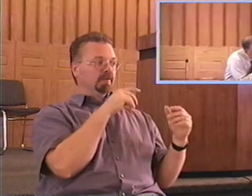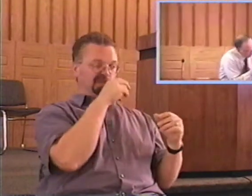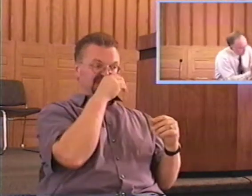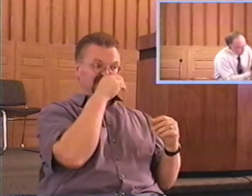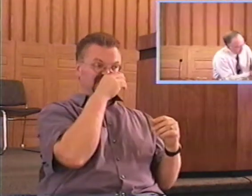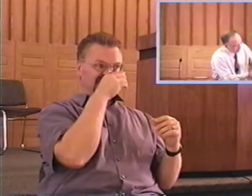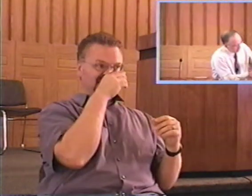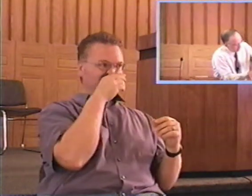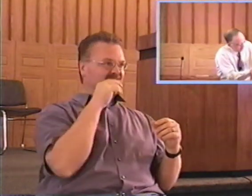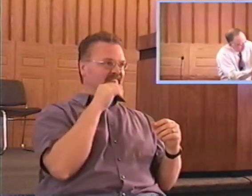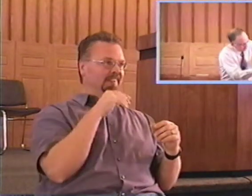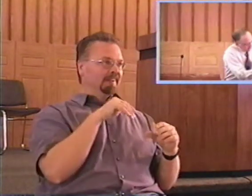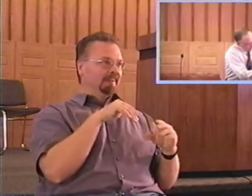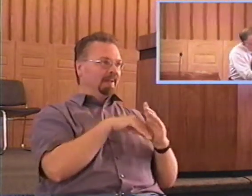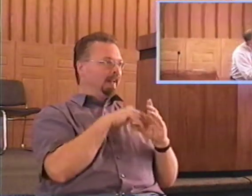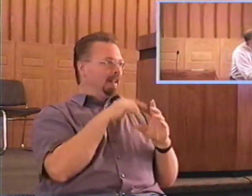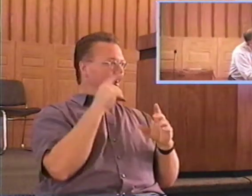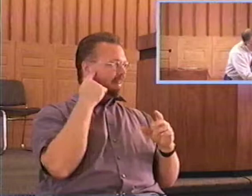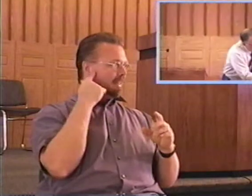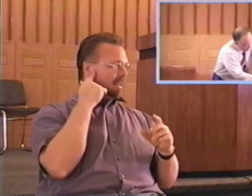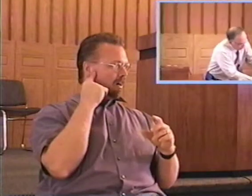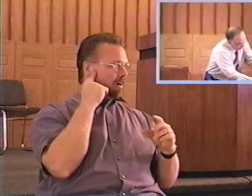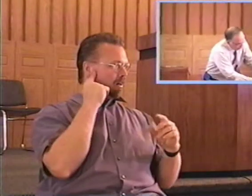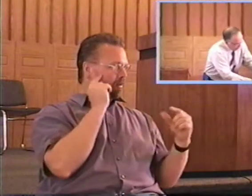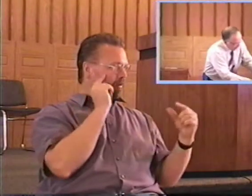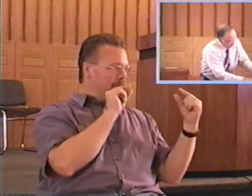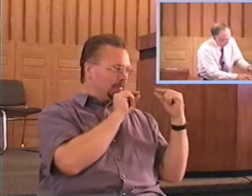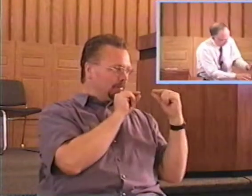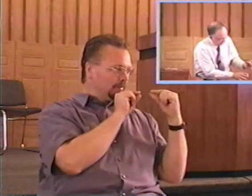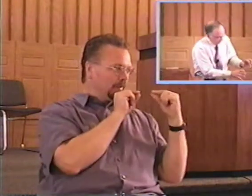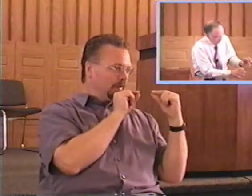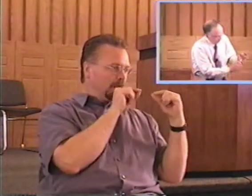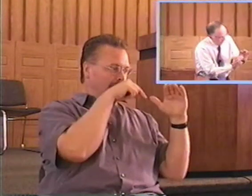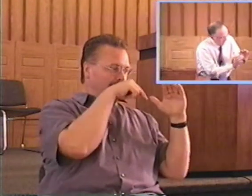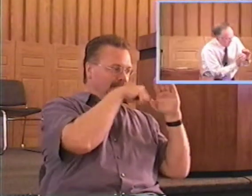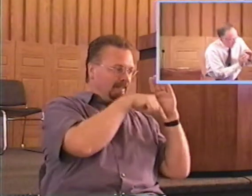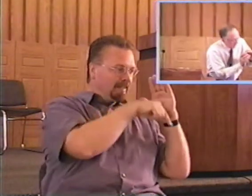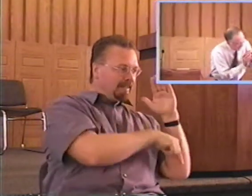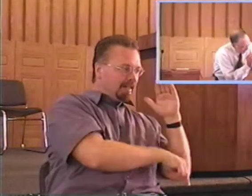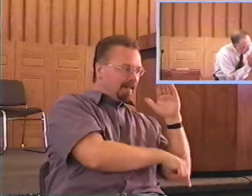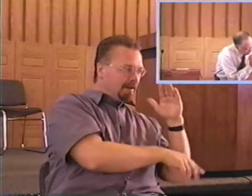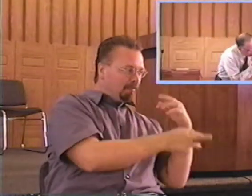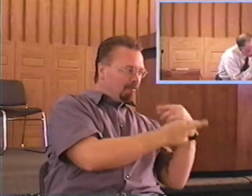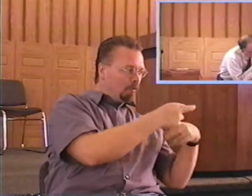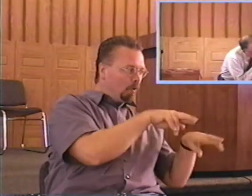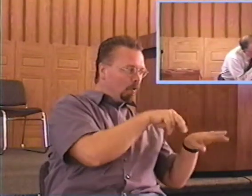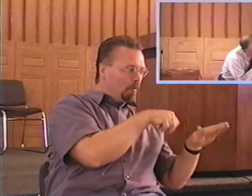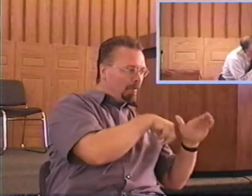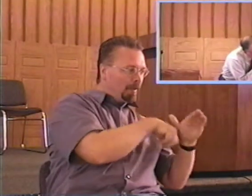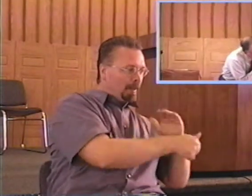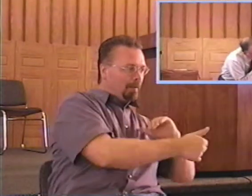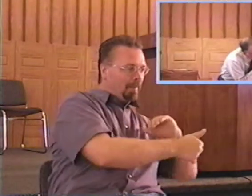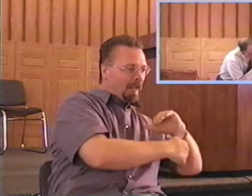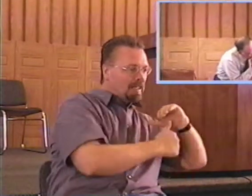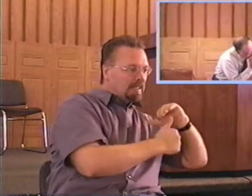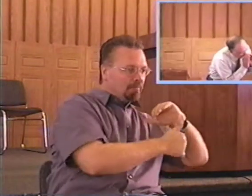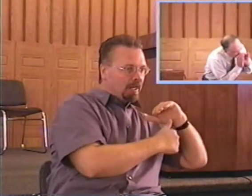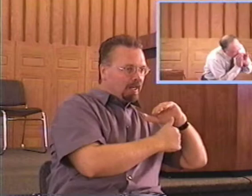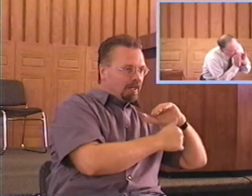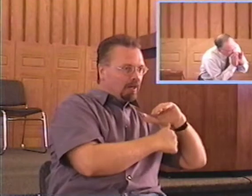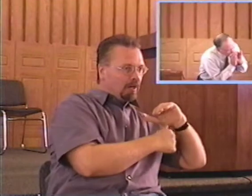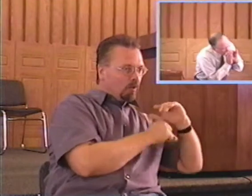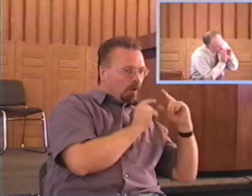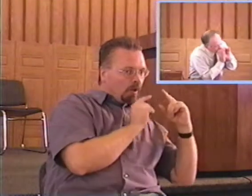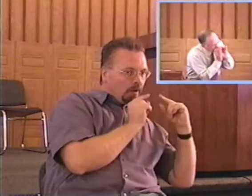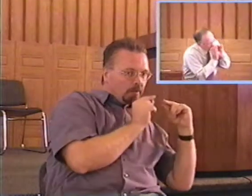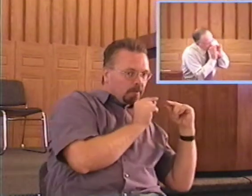phrase, the ear, and this room is an inner deep storage room where people have. Down in the storage room, you whisper